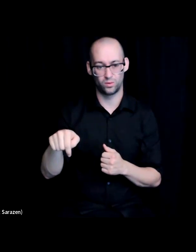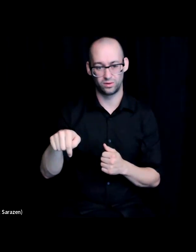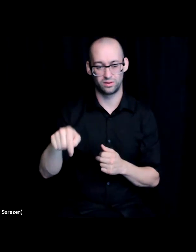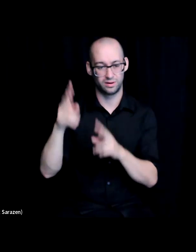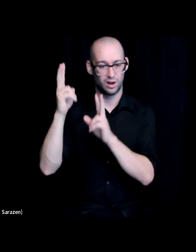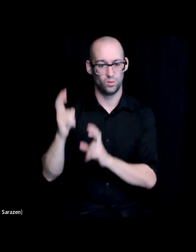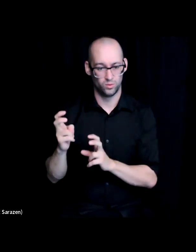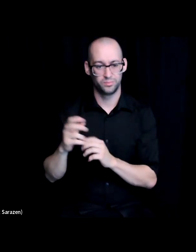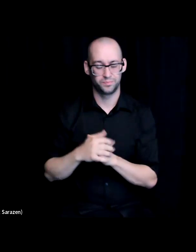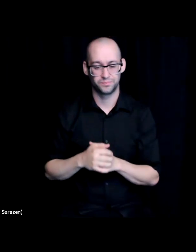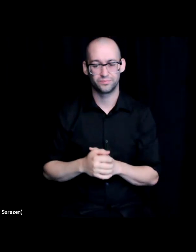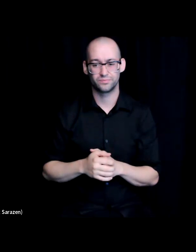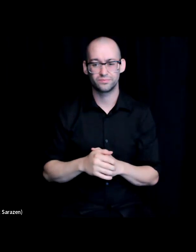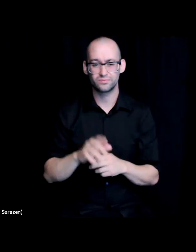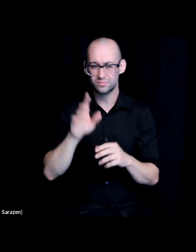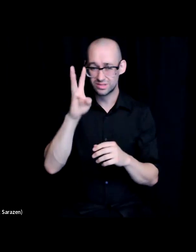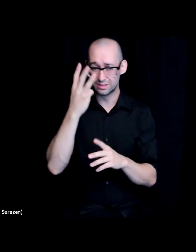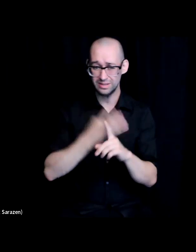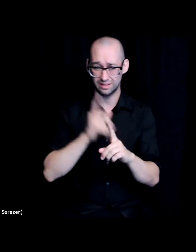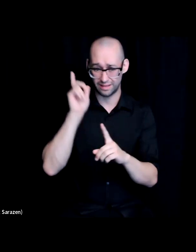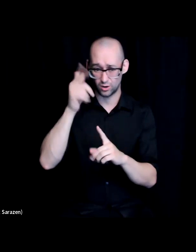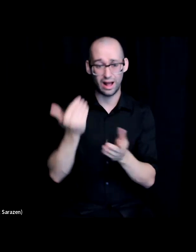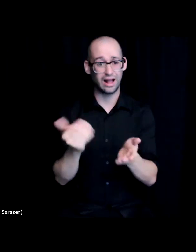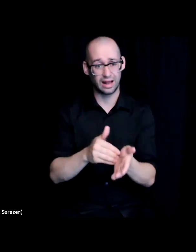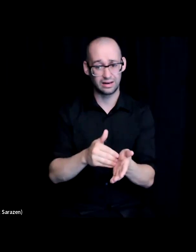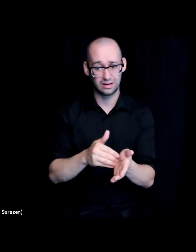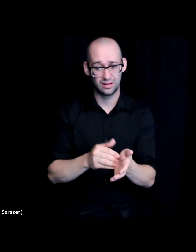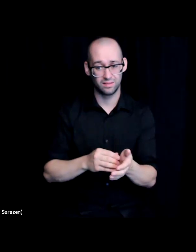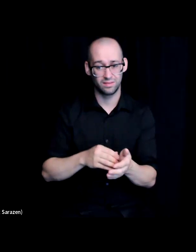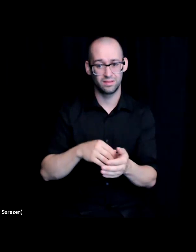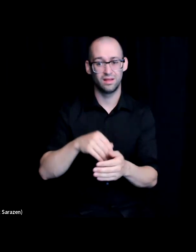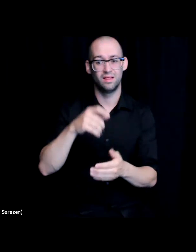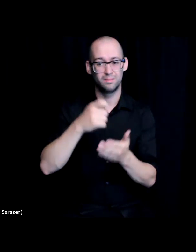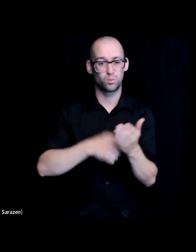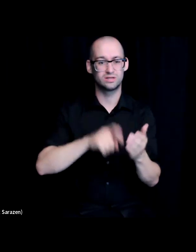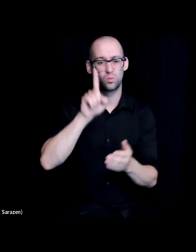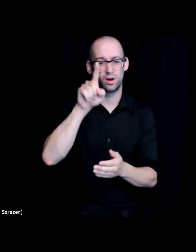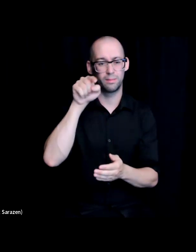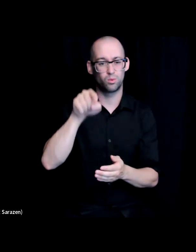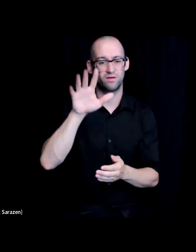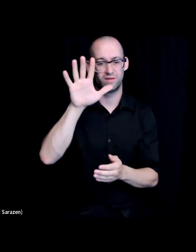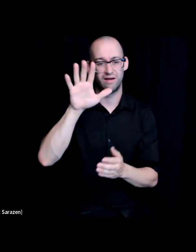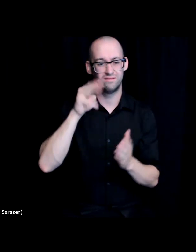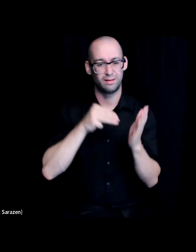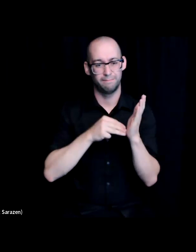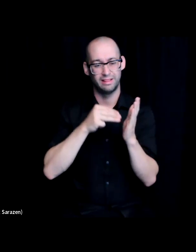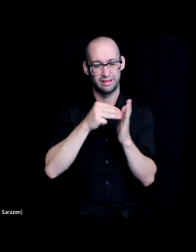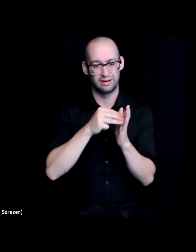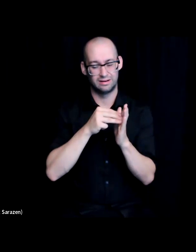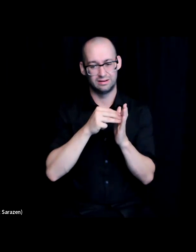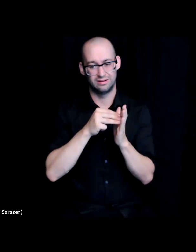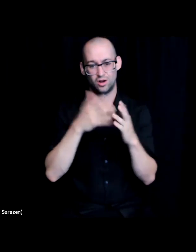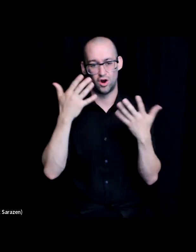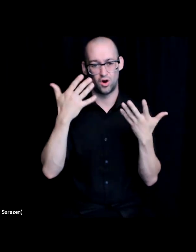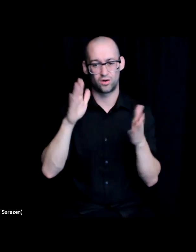We had it requoted 6 months later. The price was 1.5 million. And they had already sent us